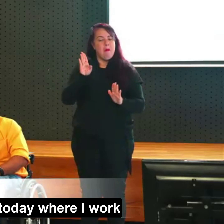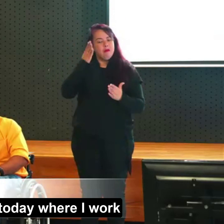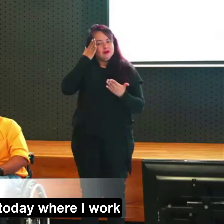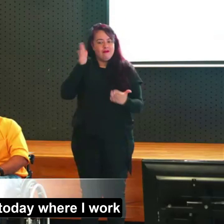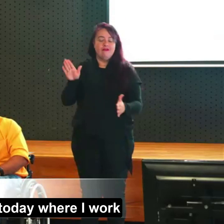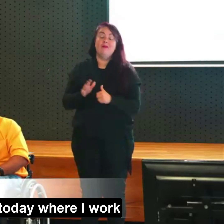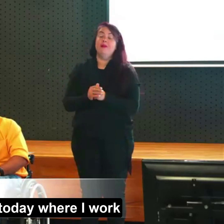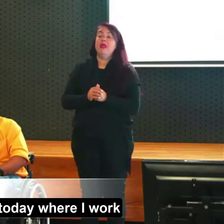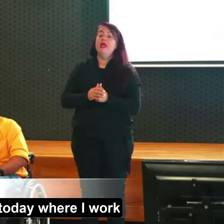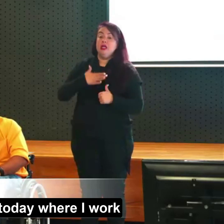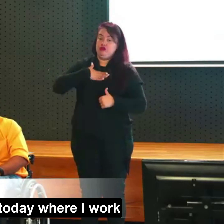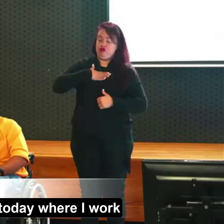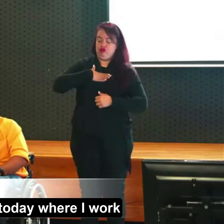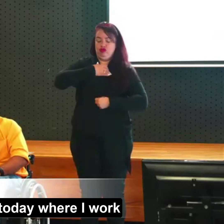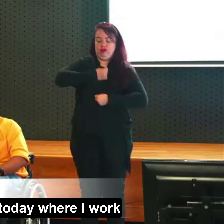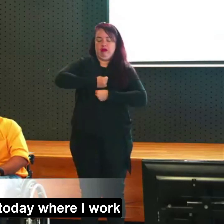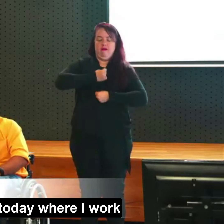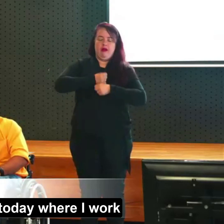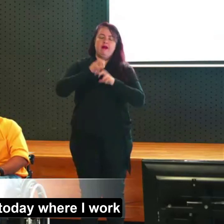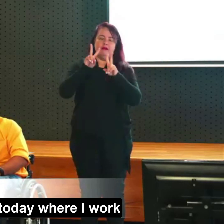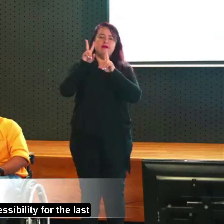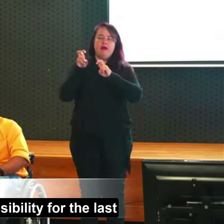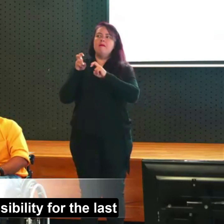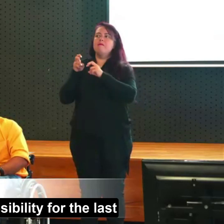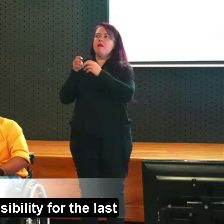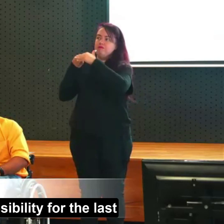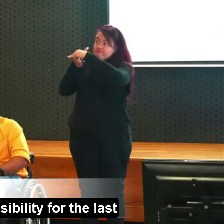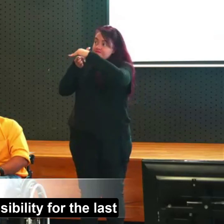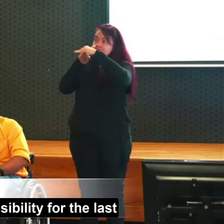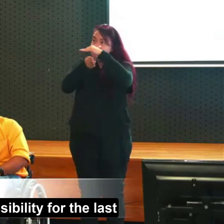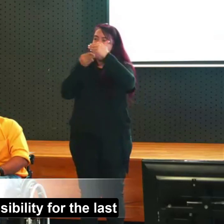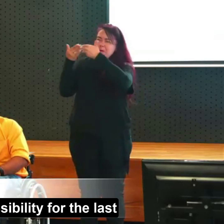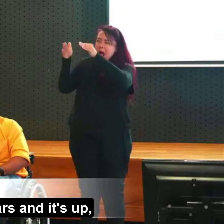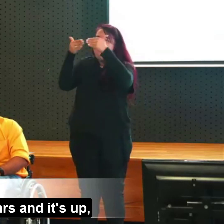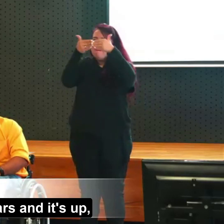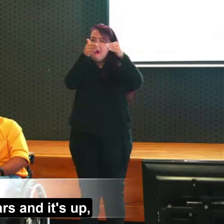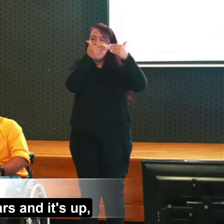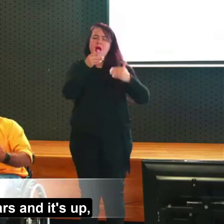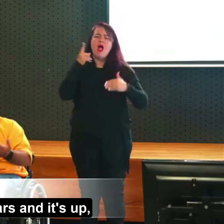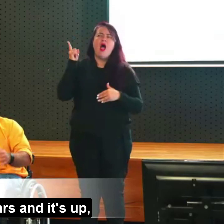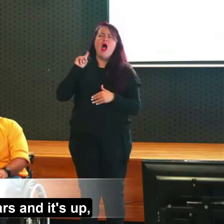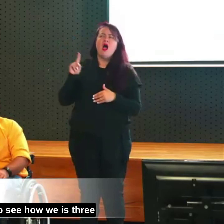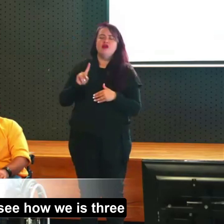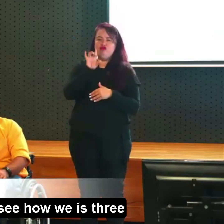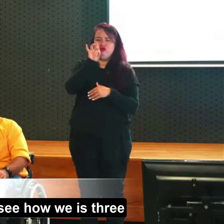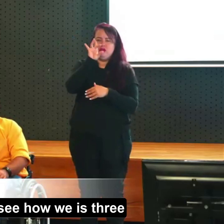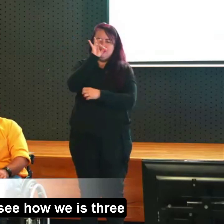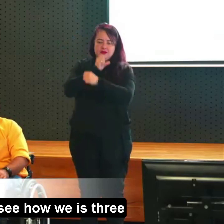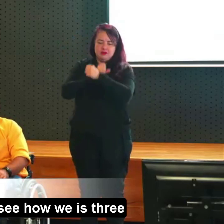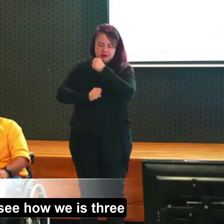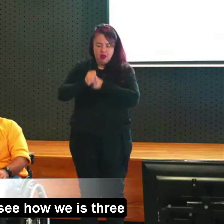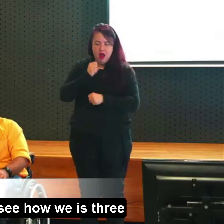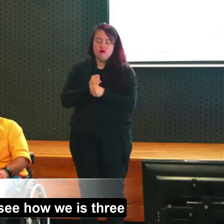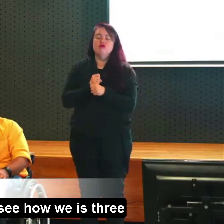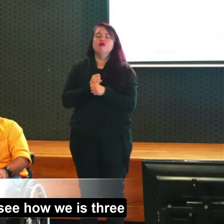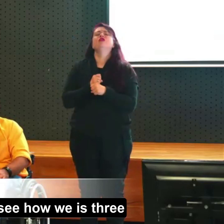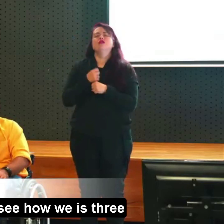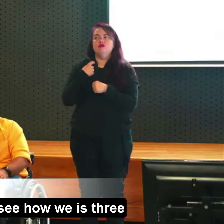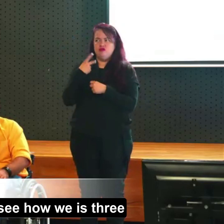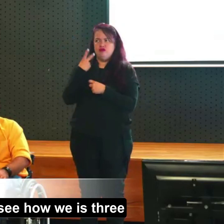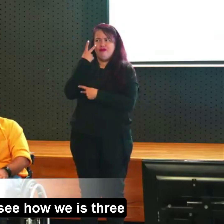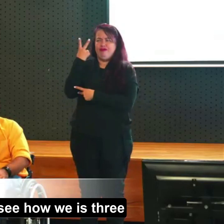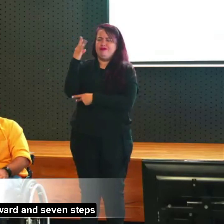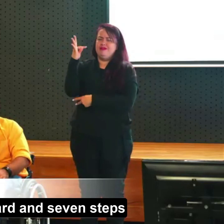in the day-to-day where I work in accessibility for the last 15 years, and I've had to see